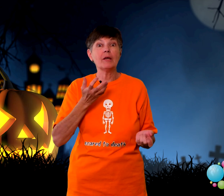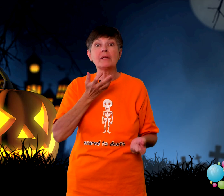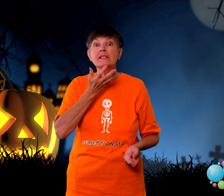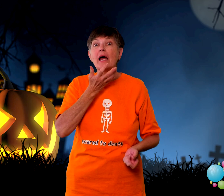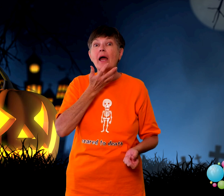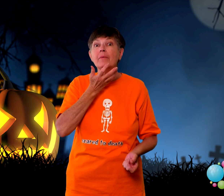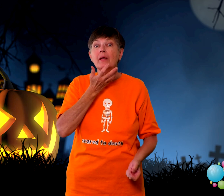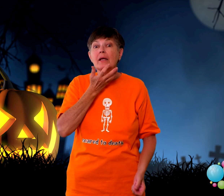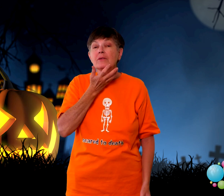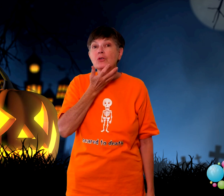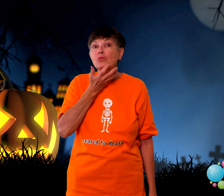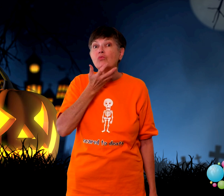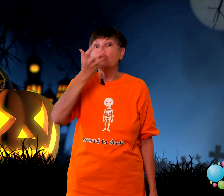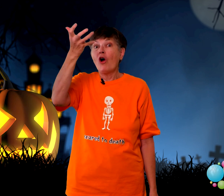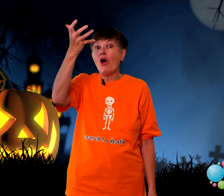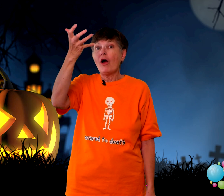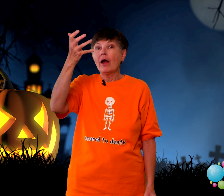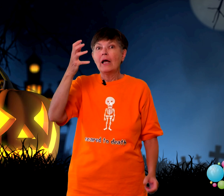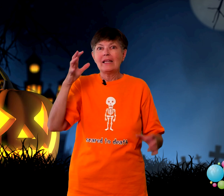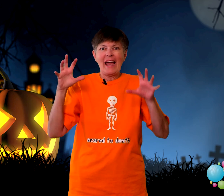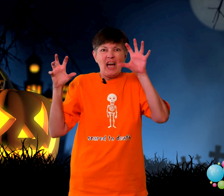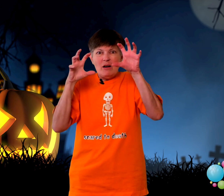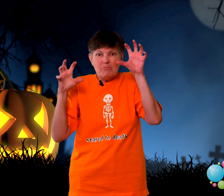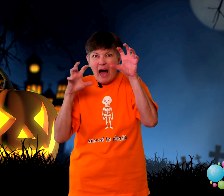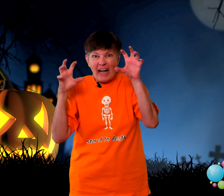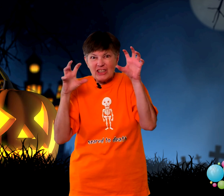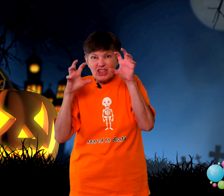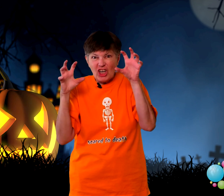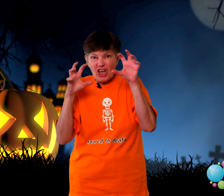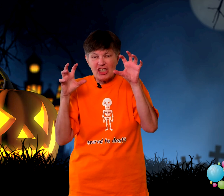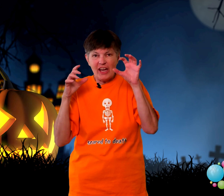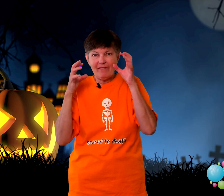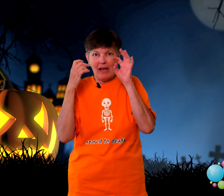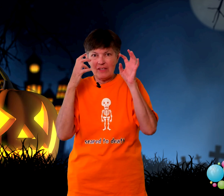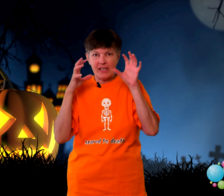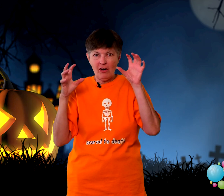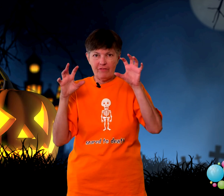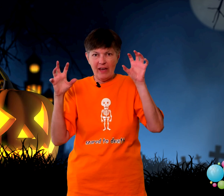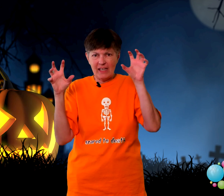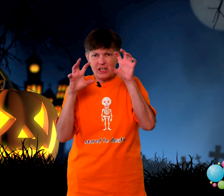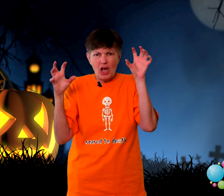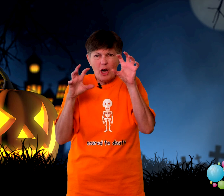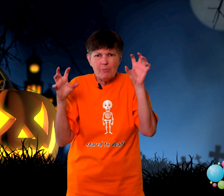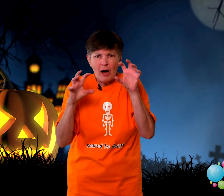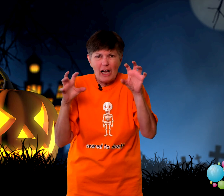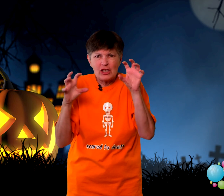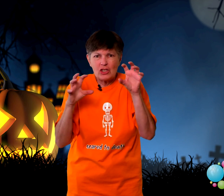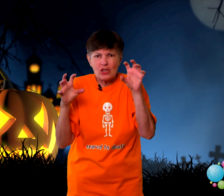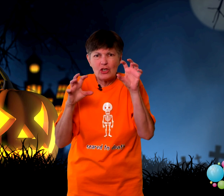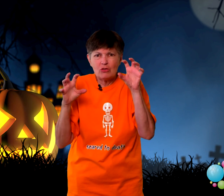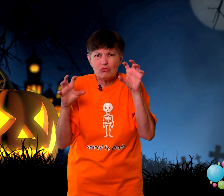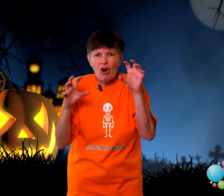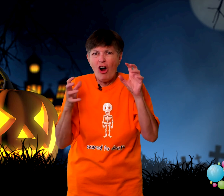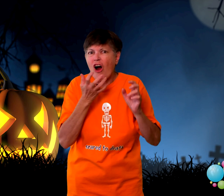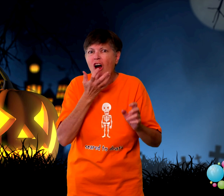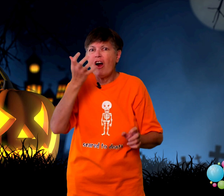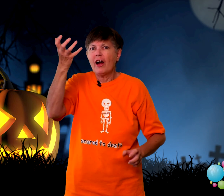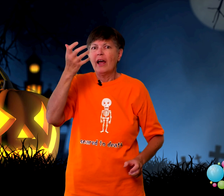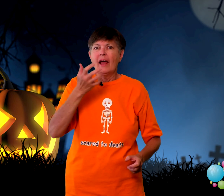It's time to roar like monsters. And you have to have a scary face. Monsters roar. And we're